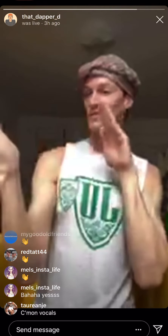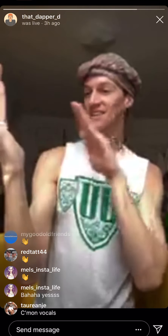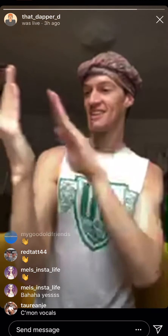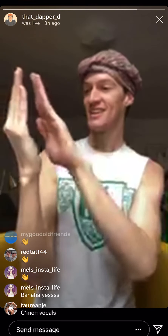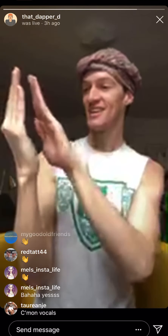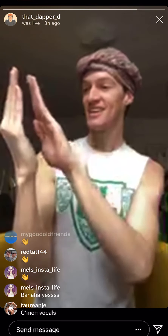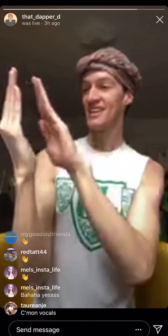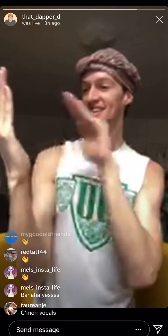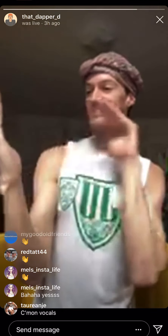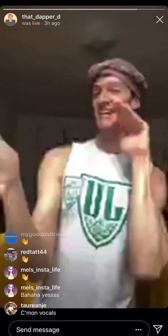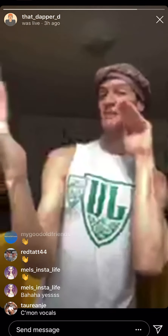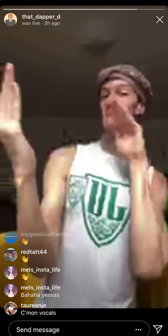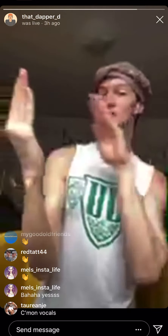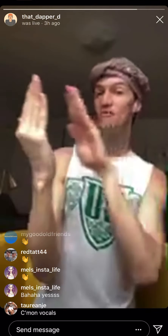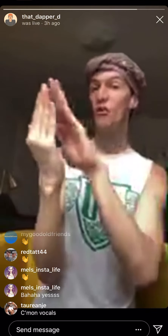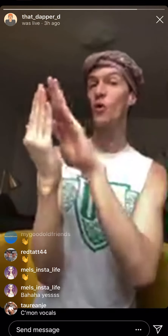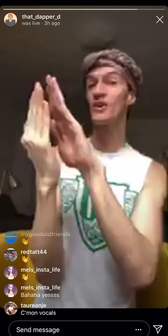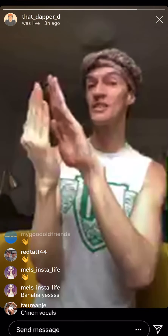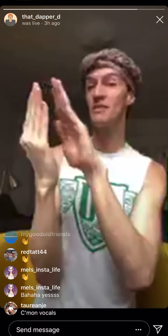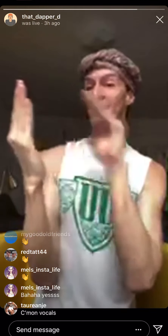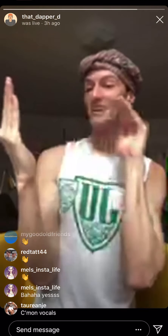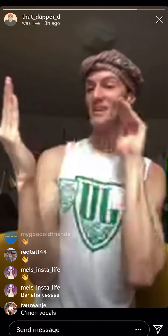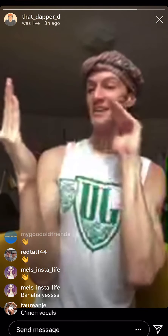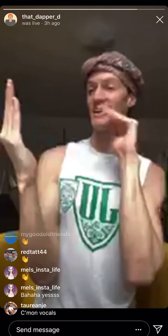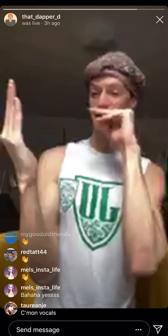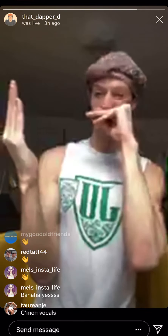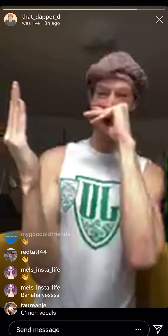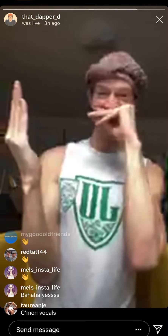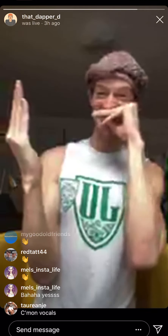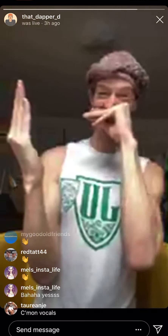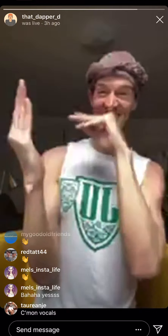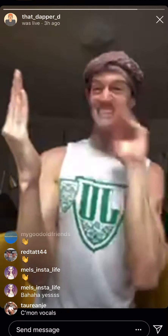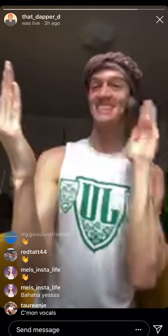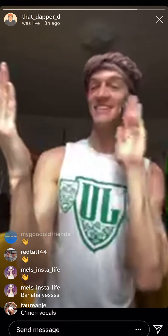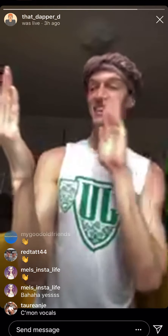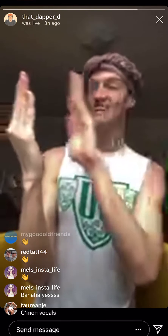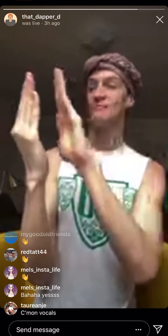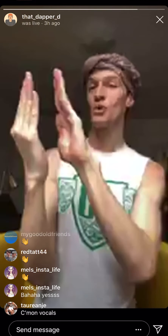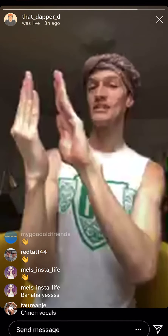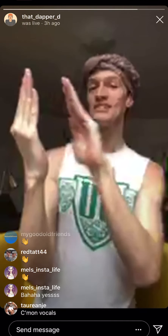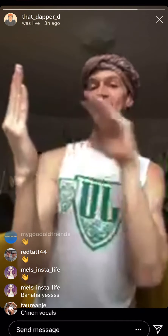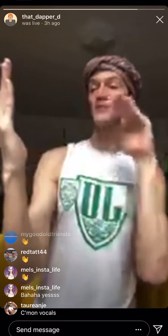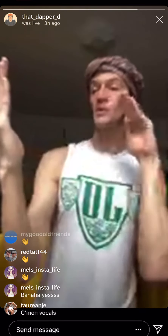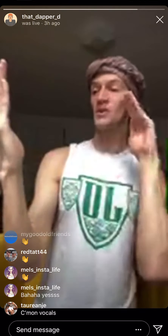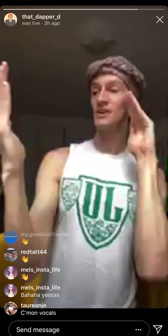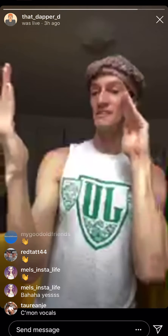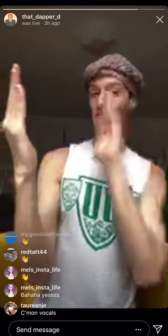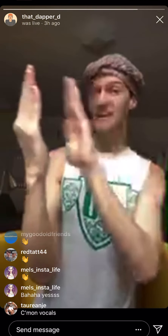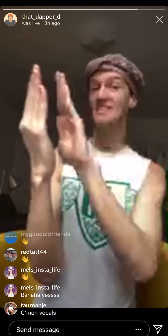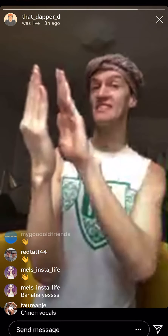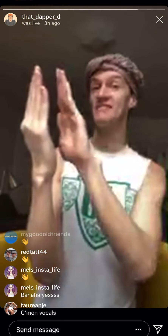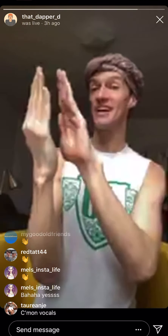this is coming before something um as in a location presence or face to face